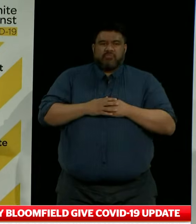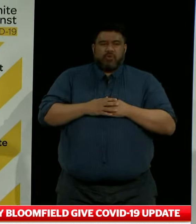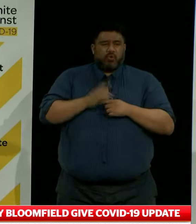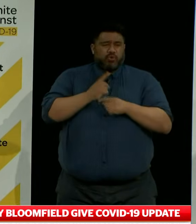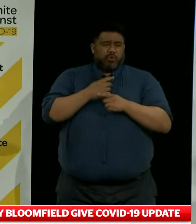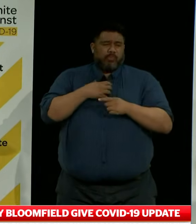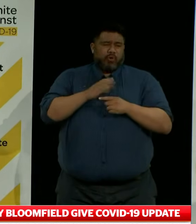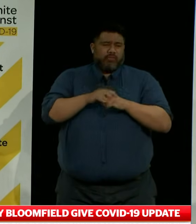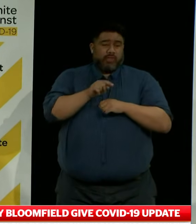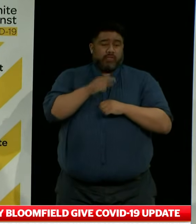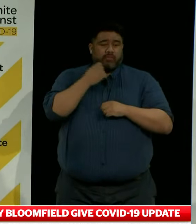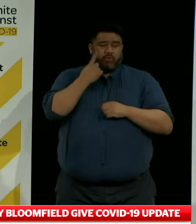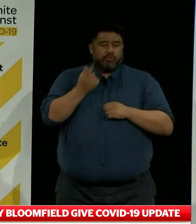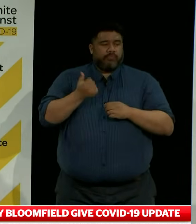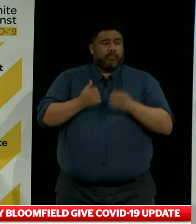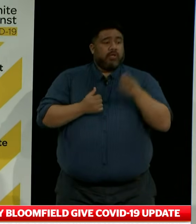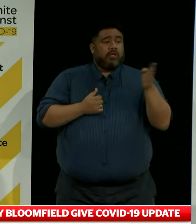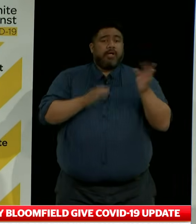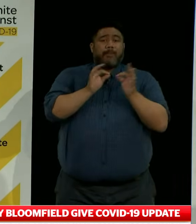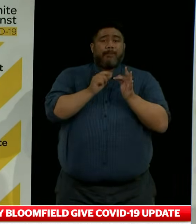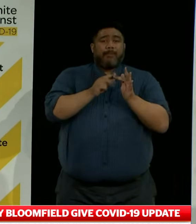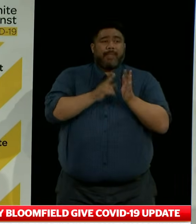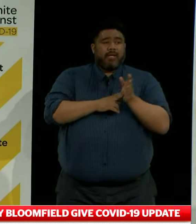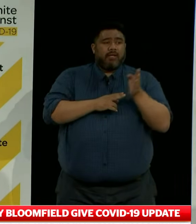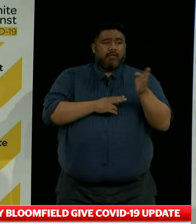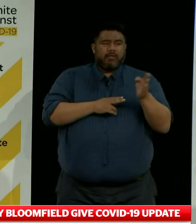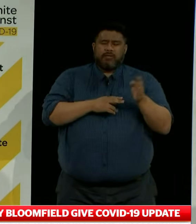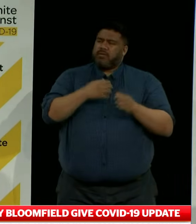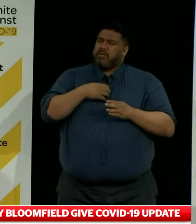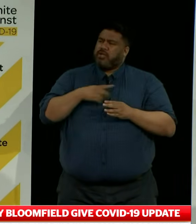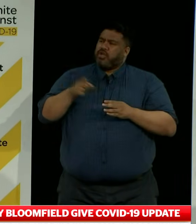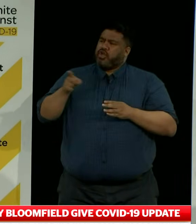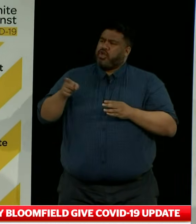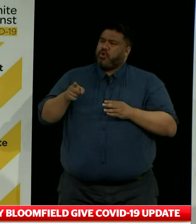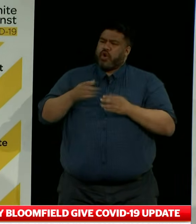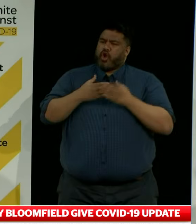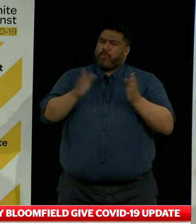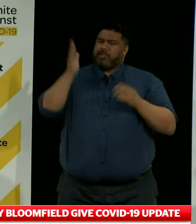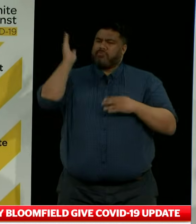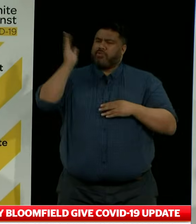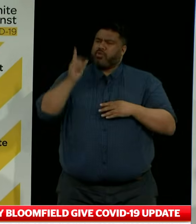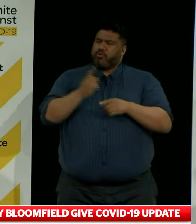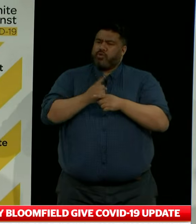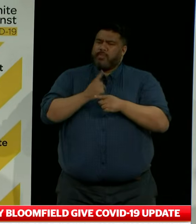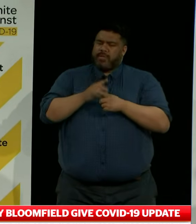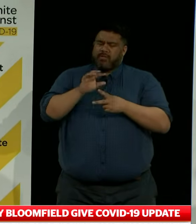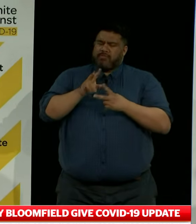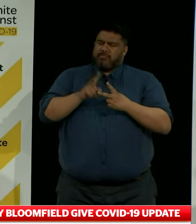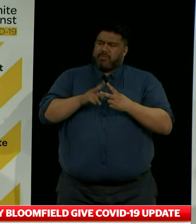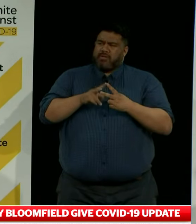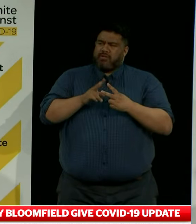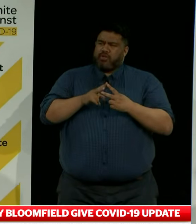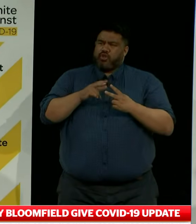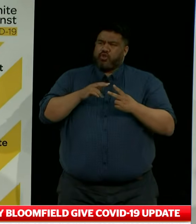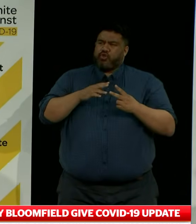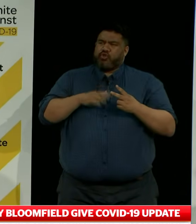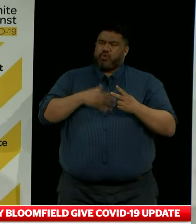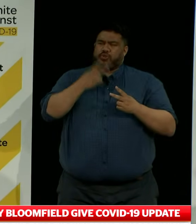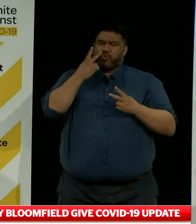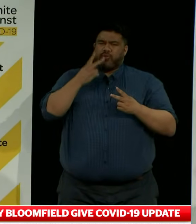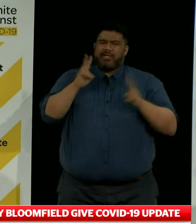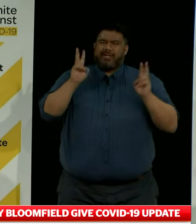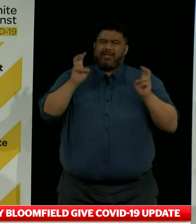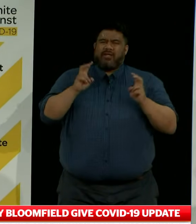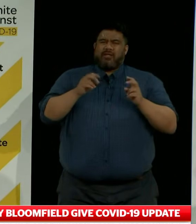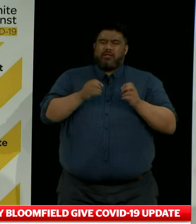more about that tomorrow. Ben? Can I draw on upon a couple of things you said in your opening statement? You said it won't contribute to uncontrolled growth, and it